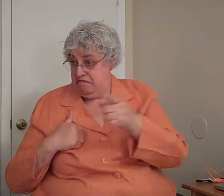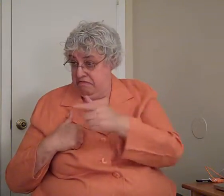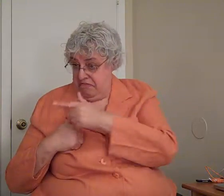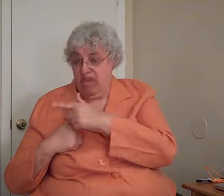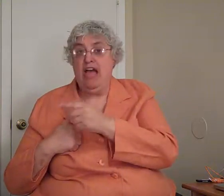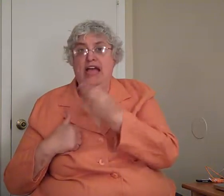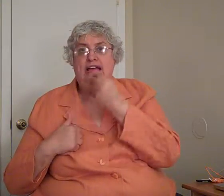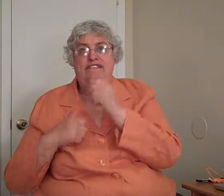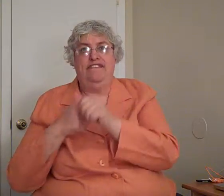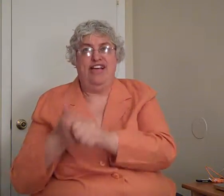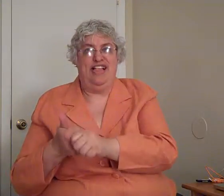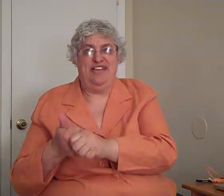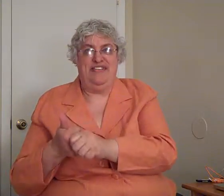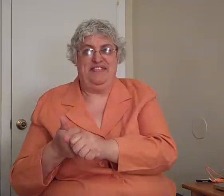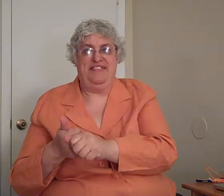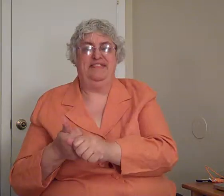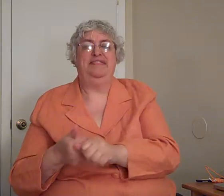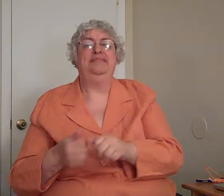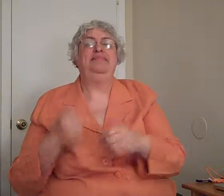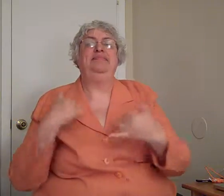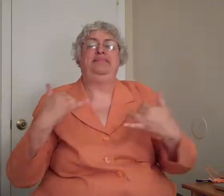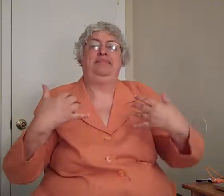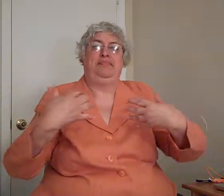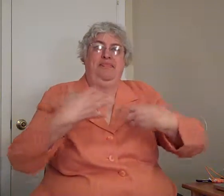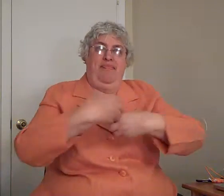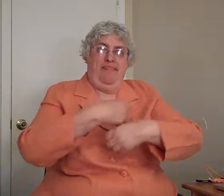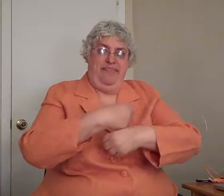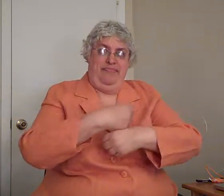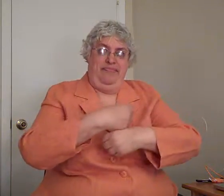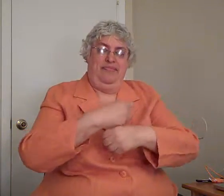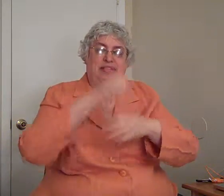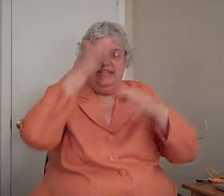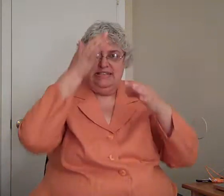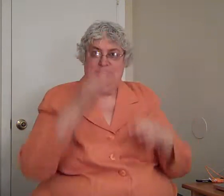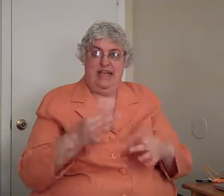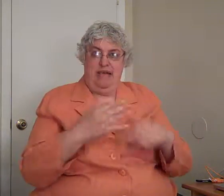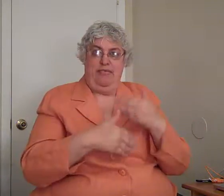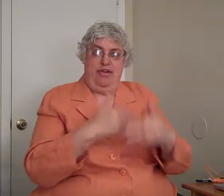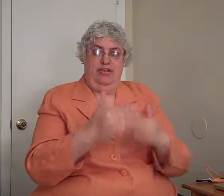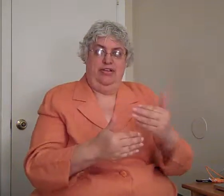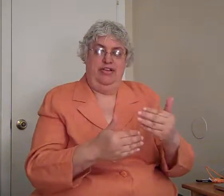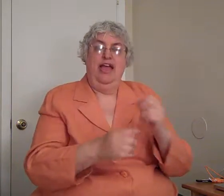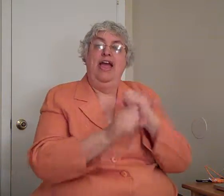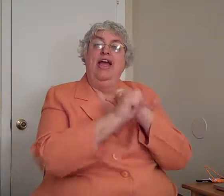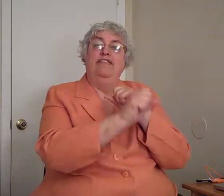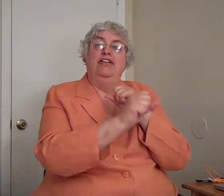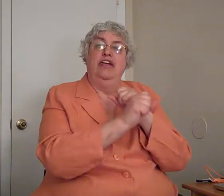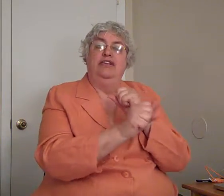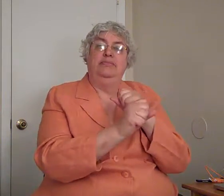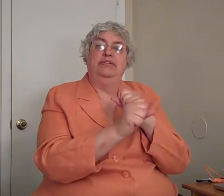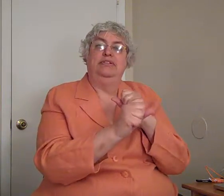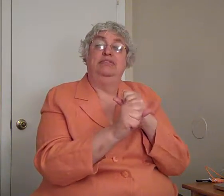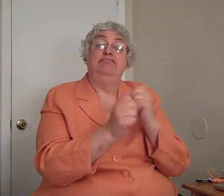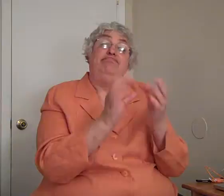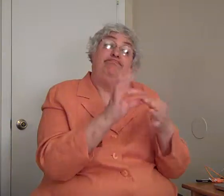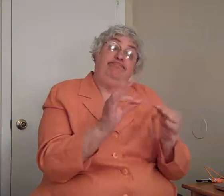provides us with a shortcut through the decision-making process. Advertisers often tell us that their product is